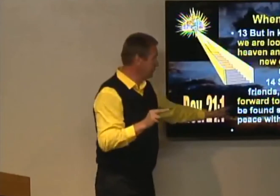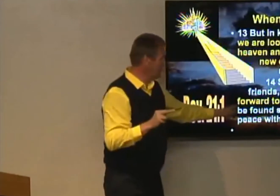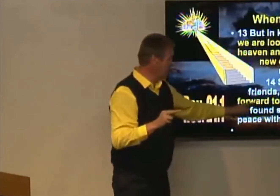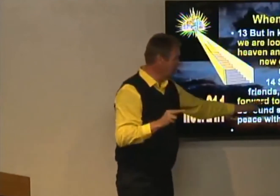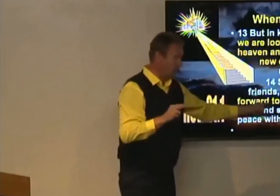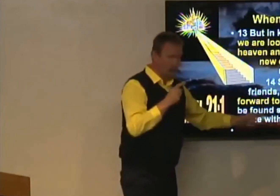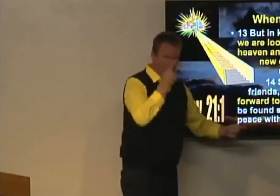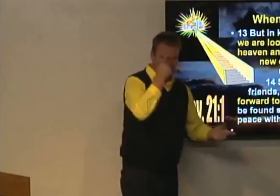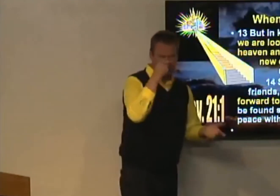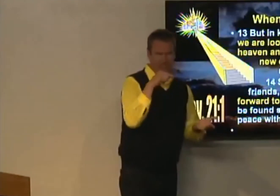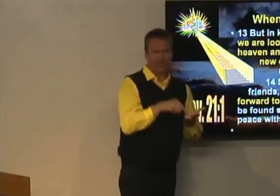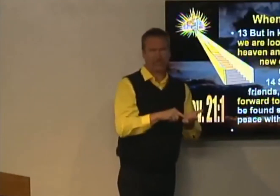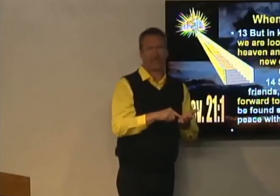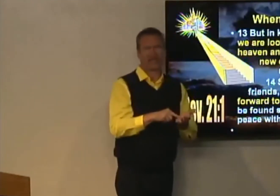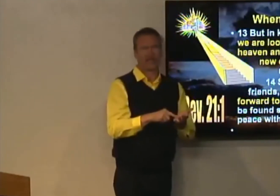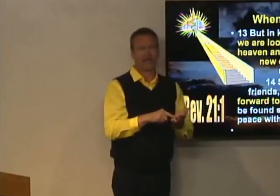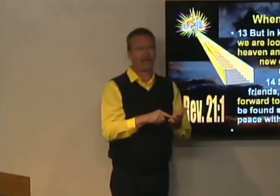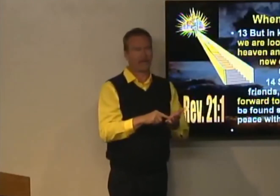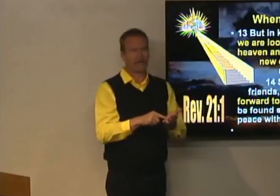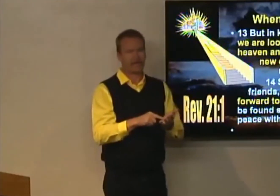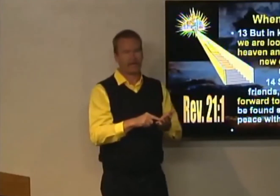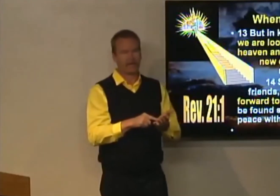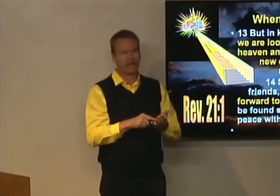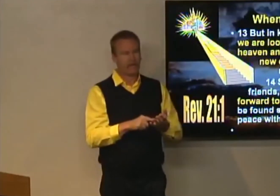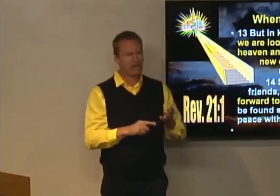since you are looking forward to this,